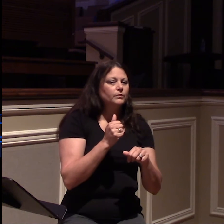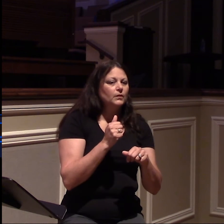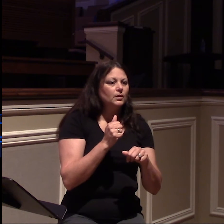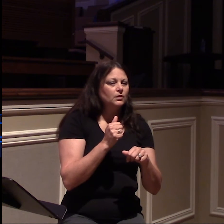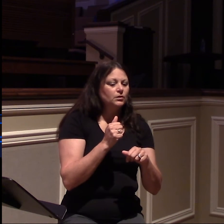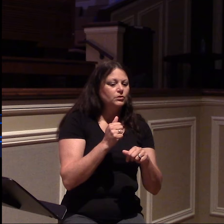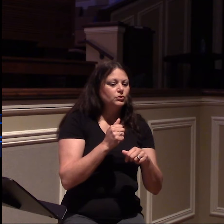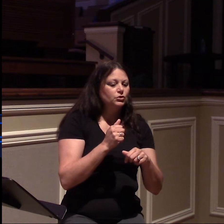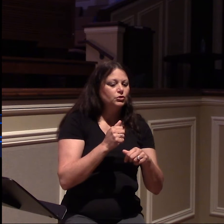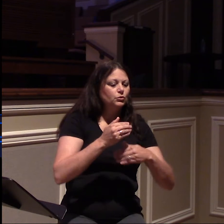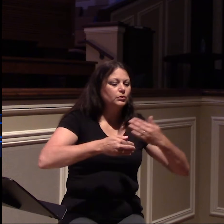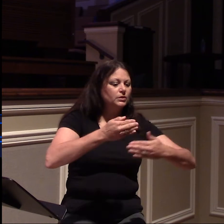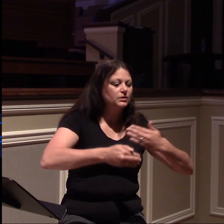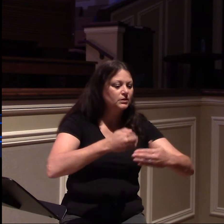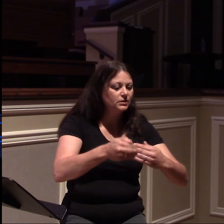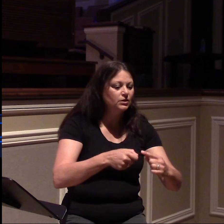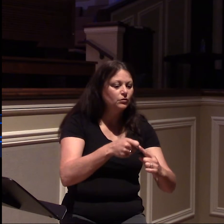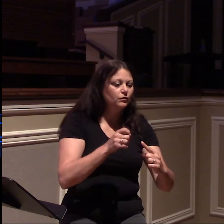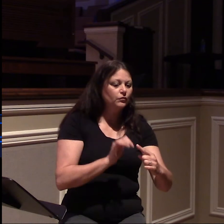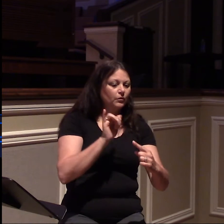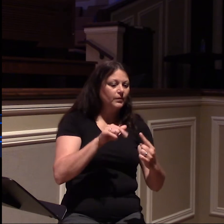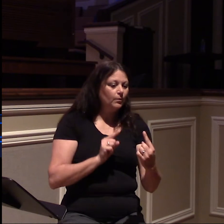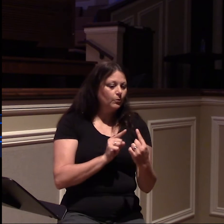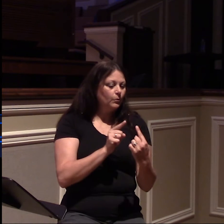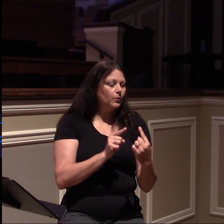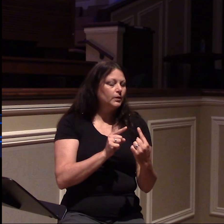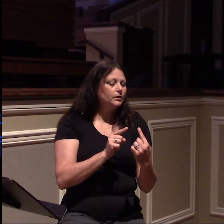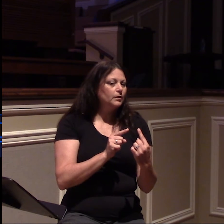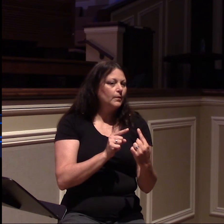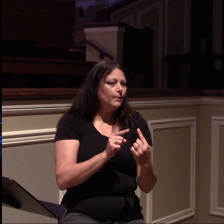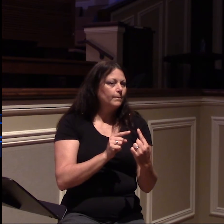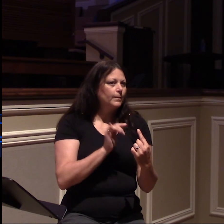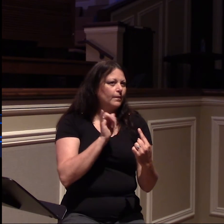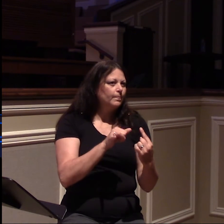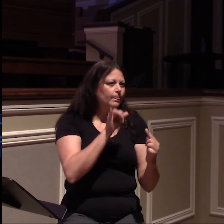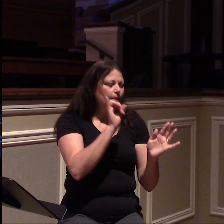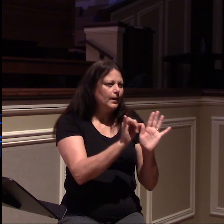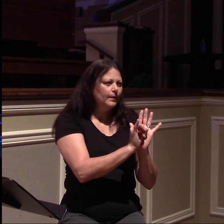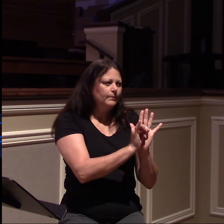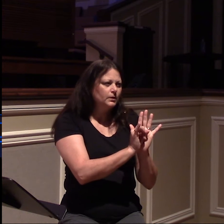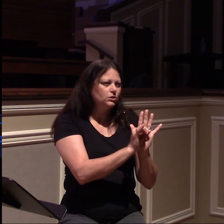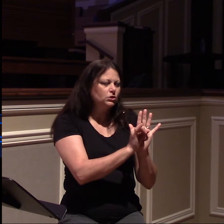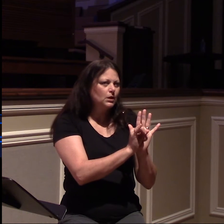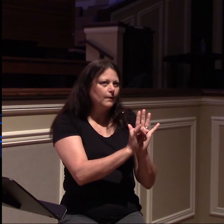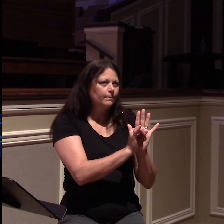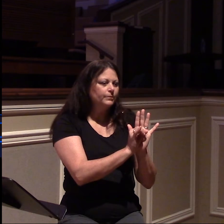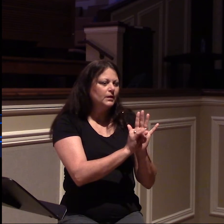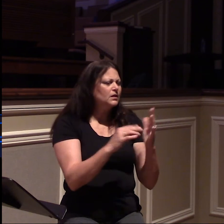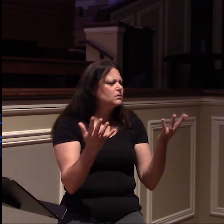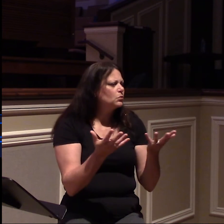how the Lord describes it in Genesis chapter 1. What is this image bearing? First of all, it's an